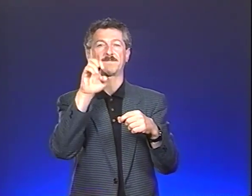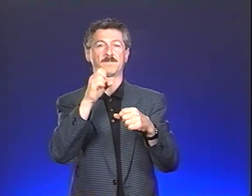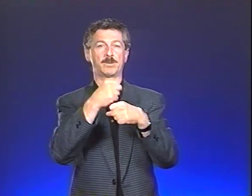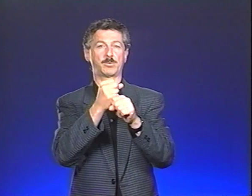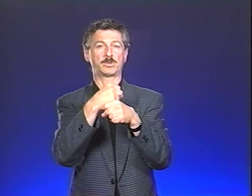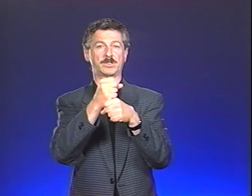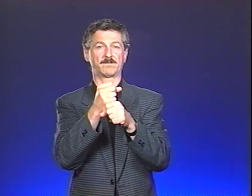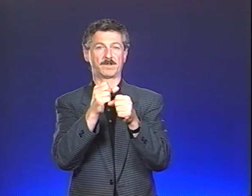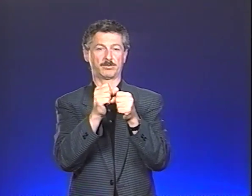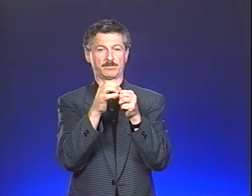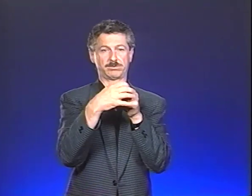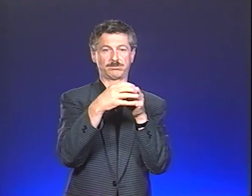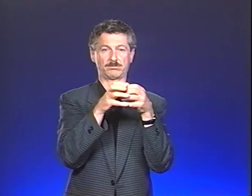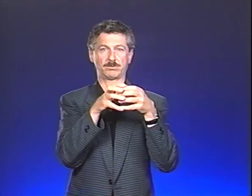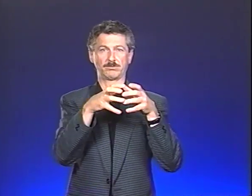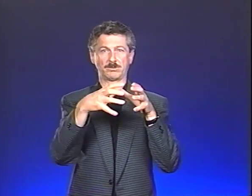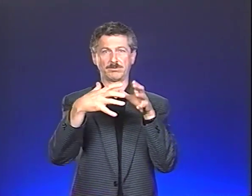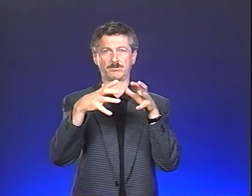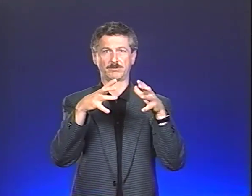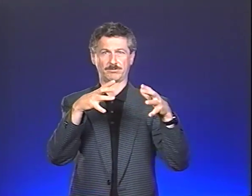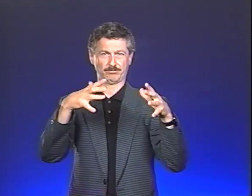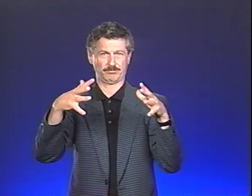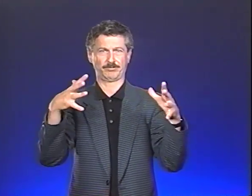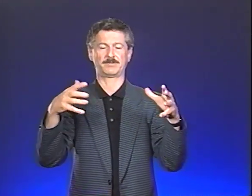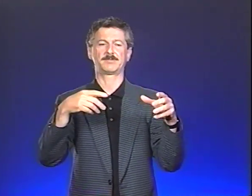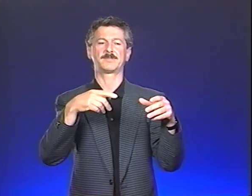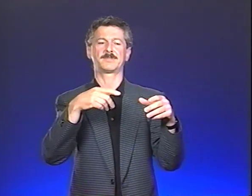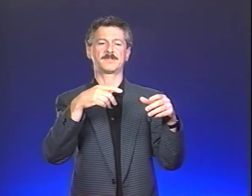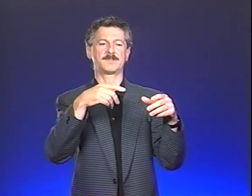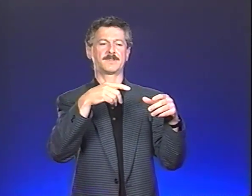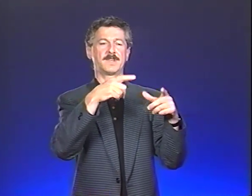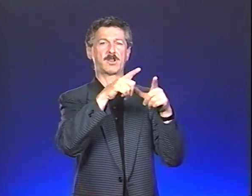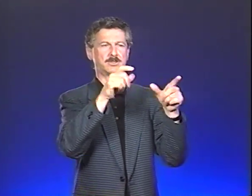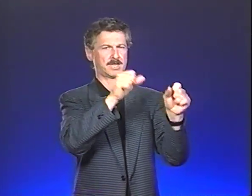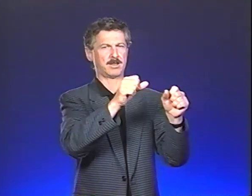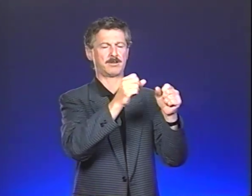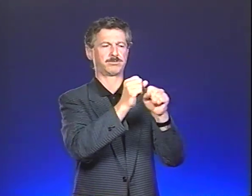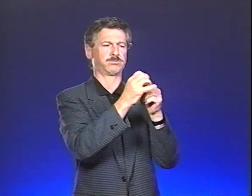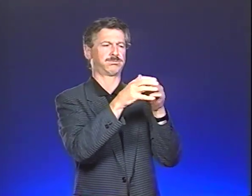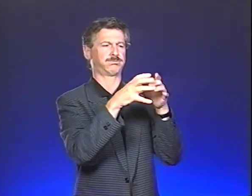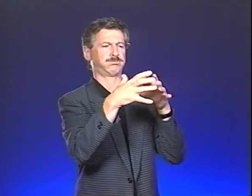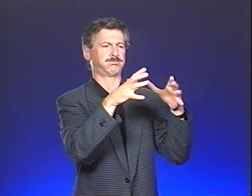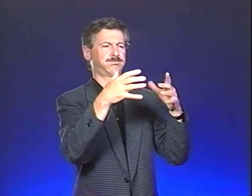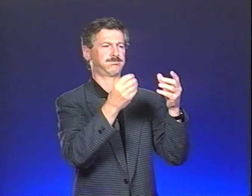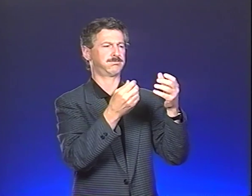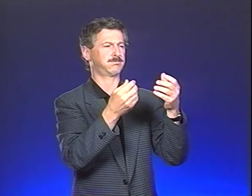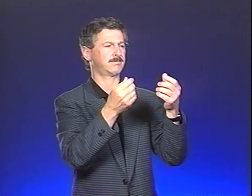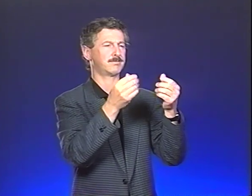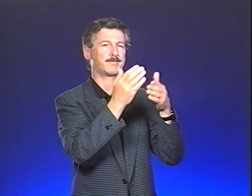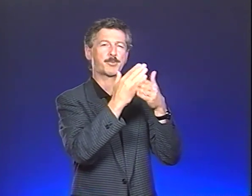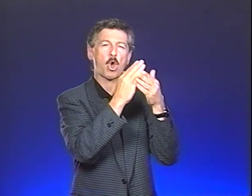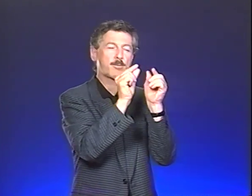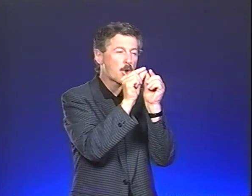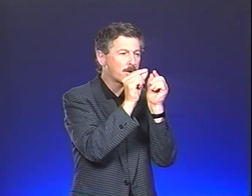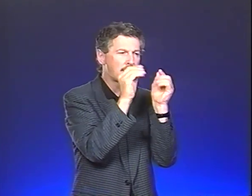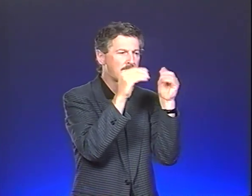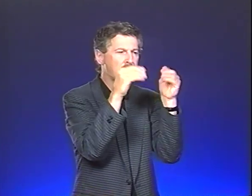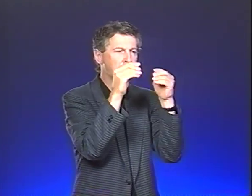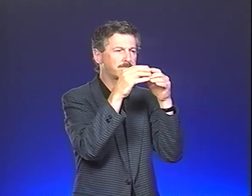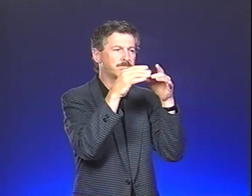communication systems do not. One of these is productivity. Languages can manipulate their symbols in ways